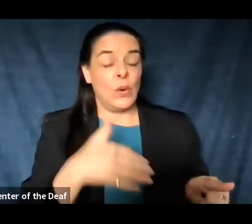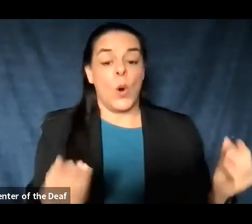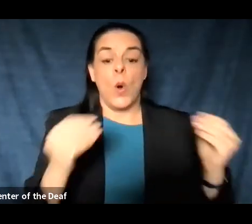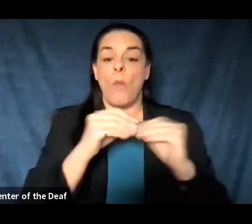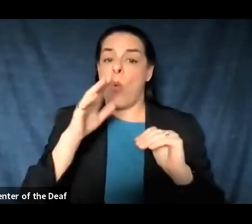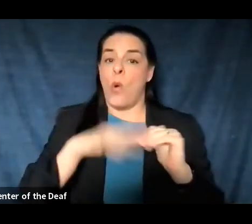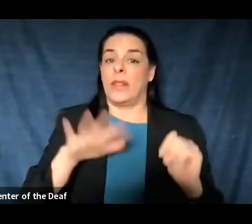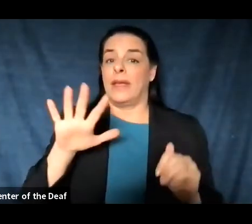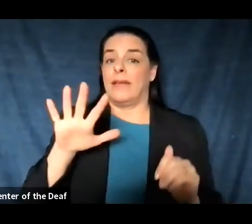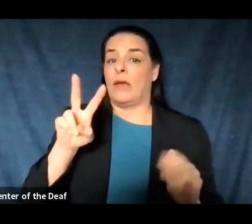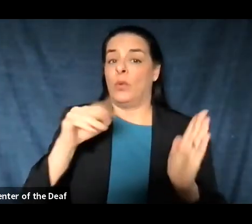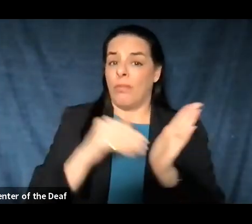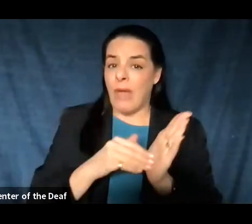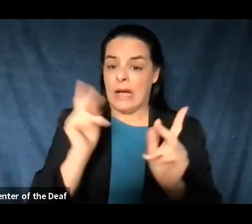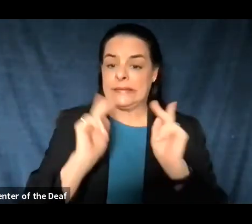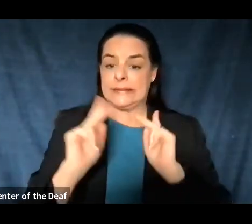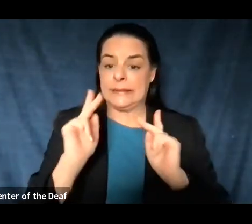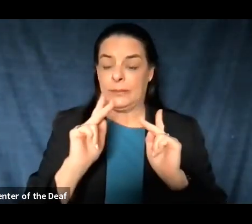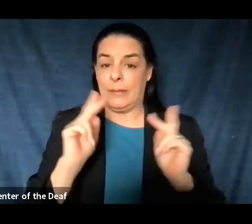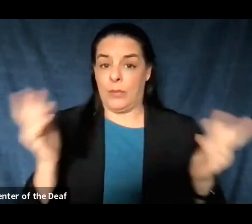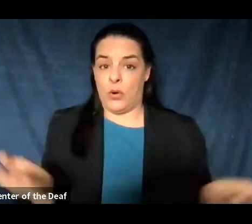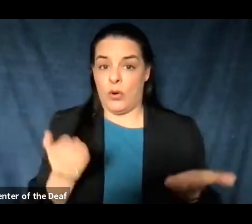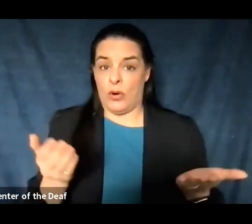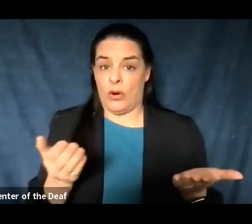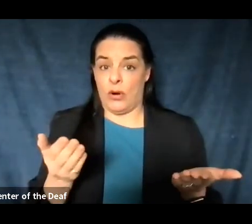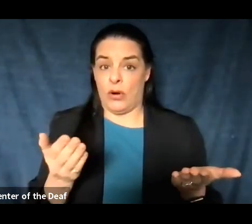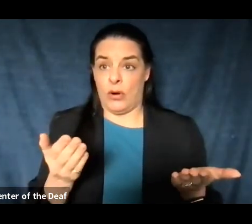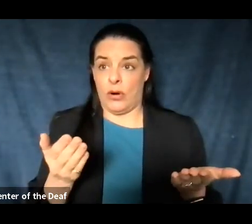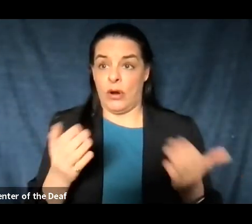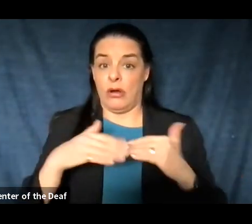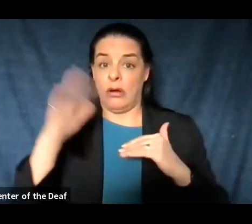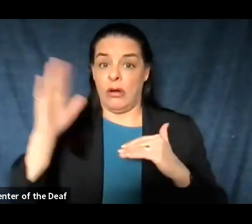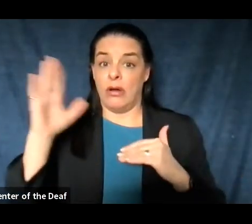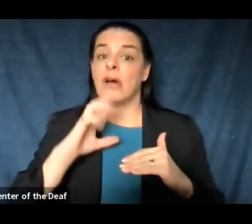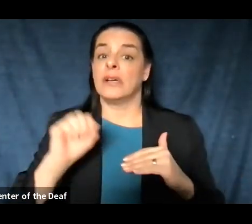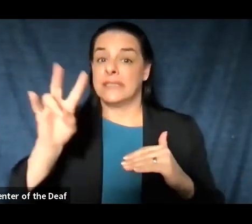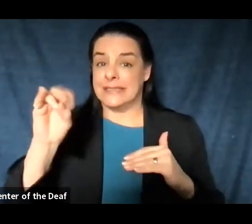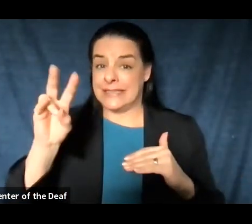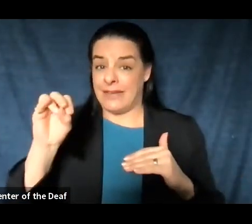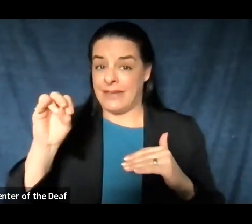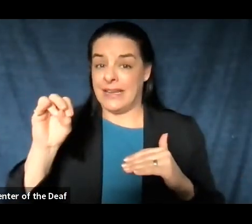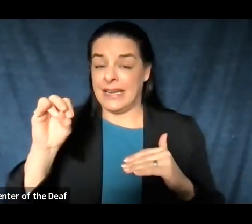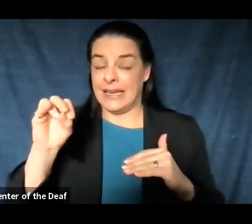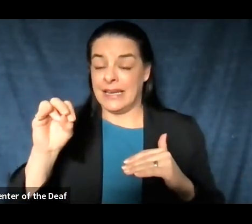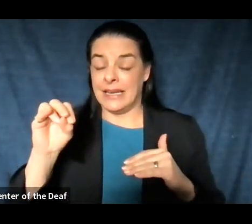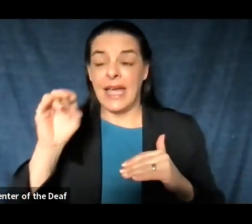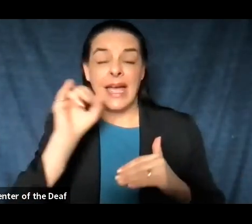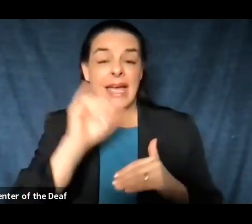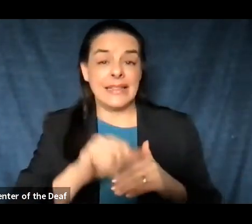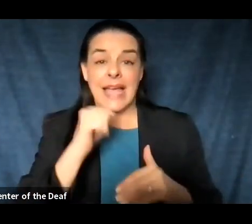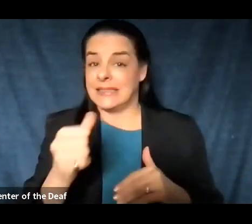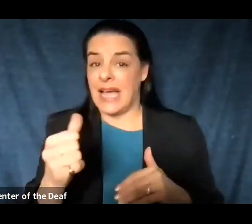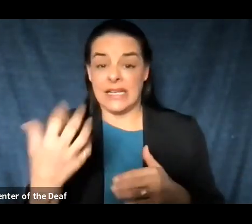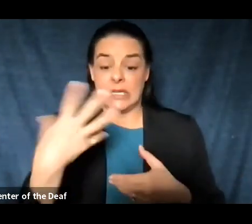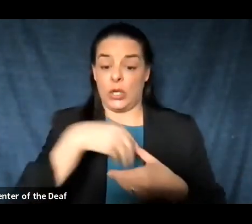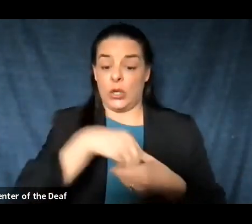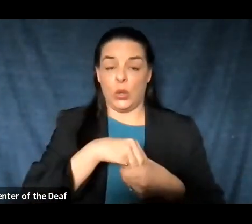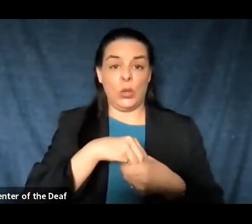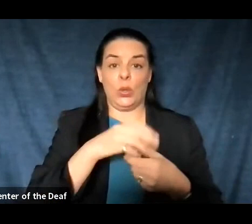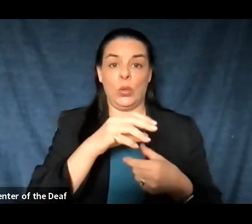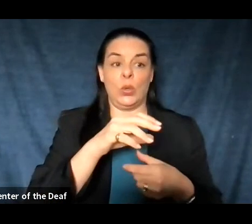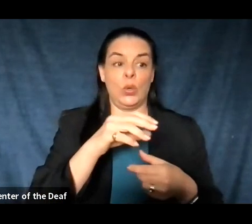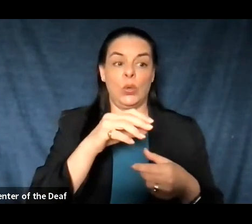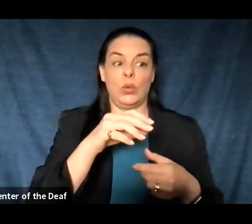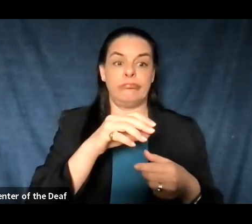52,000 people in Knox County who are over 70 and older. And that doesn't even factor in the other eligible folks in the first two